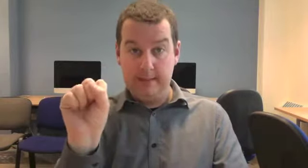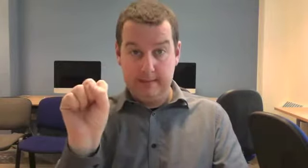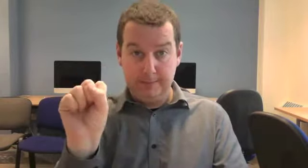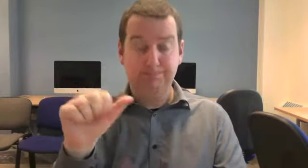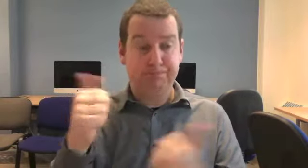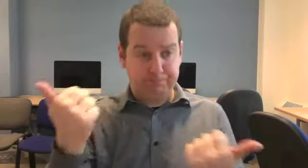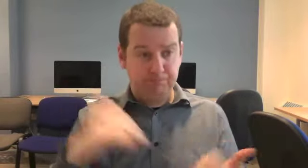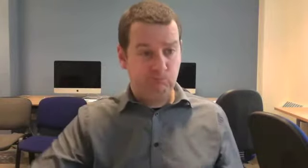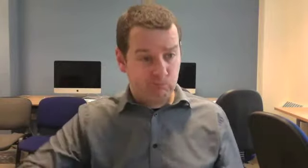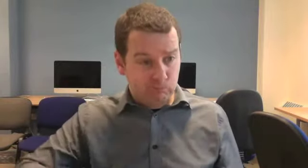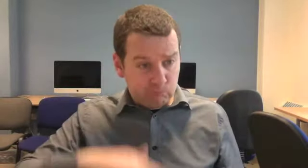Skerries.